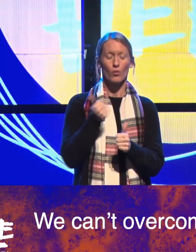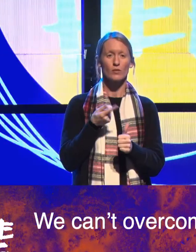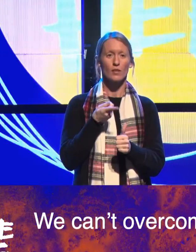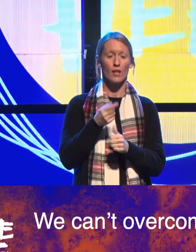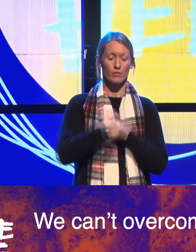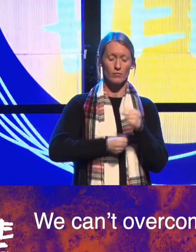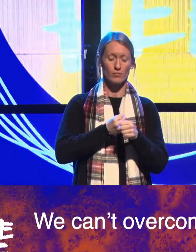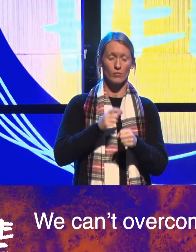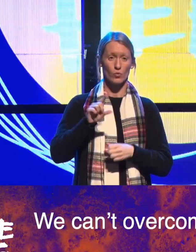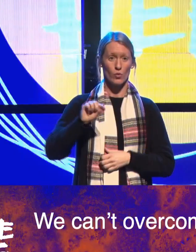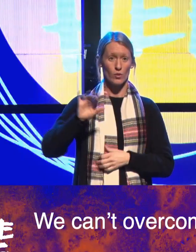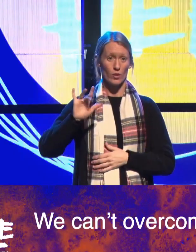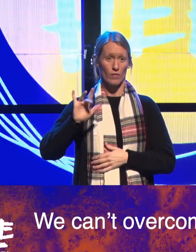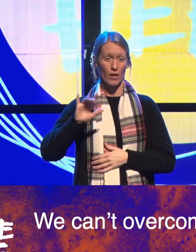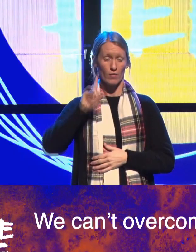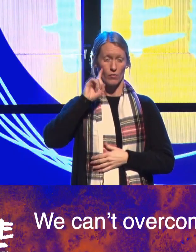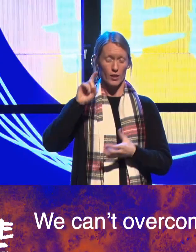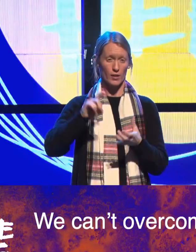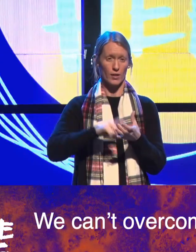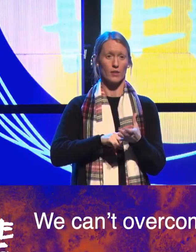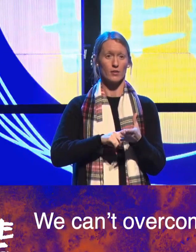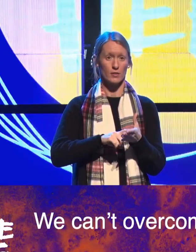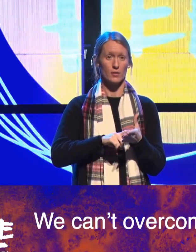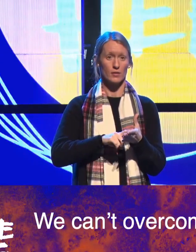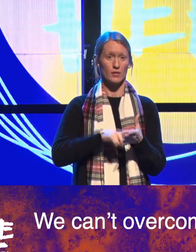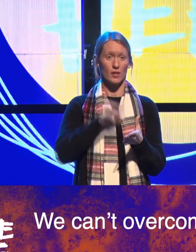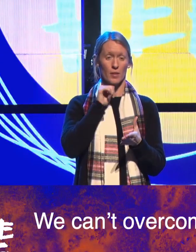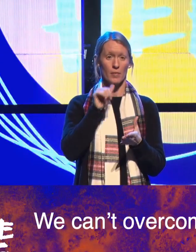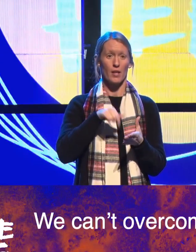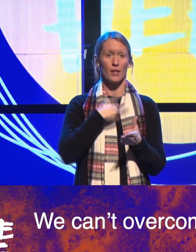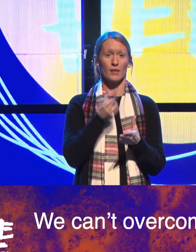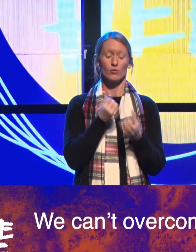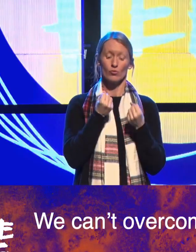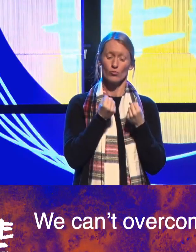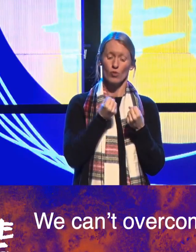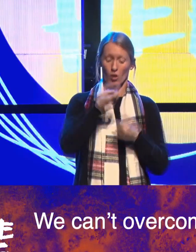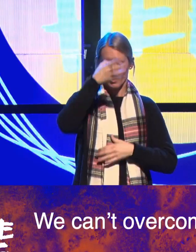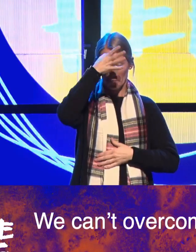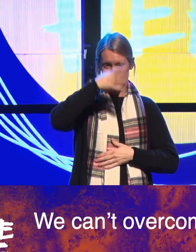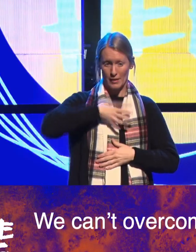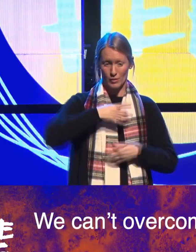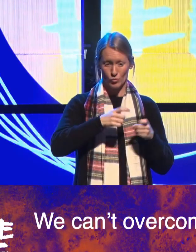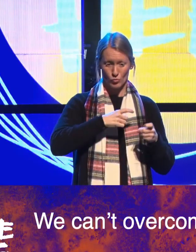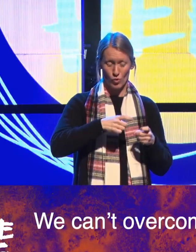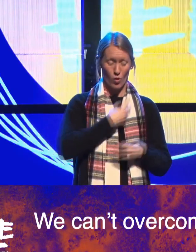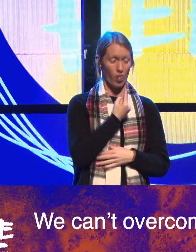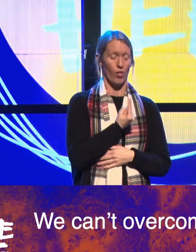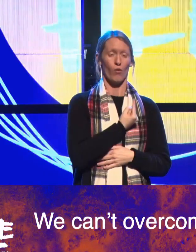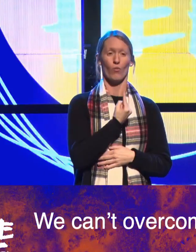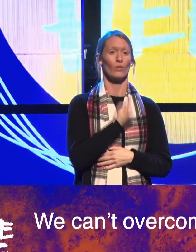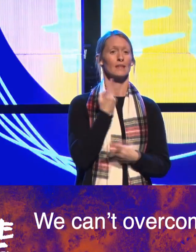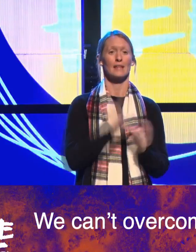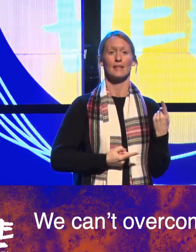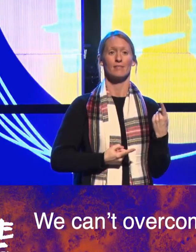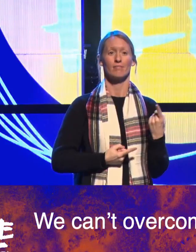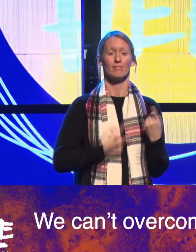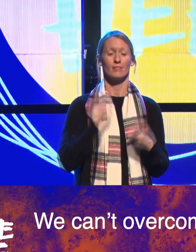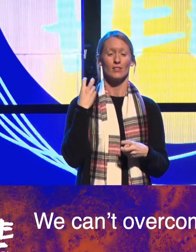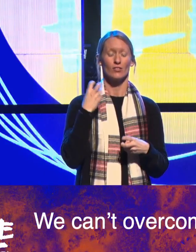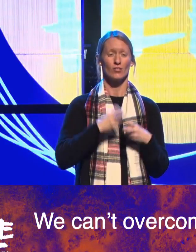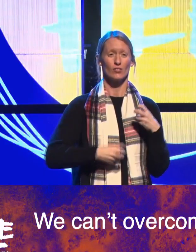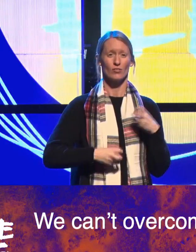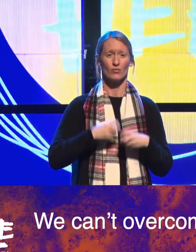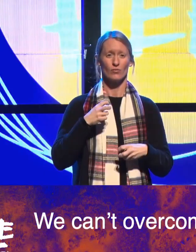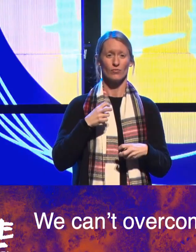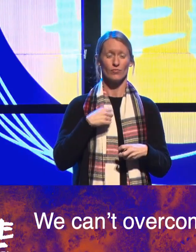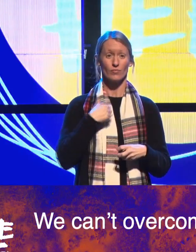2025, you got to recognize, okay, I'm not going to be able to tie the strong man up alone. It's very difficult physically. You ever tried to tie